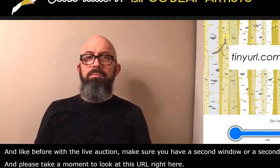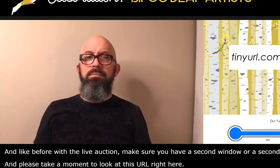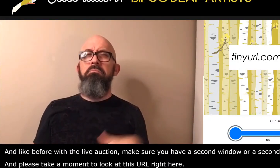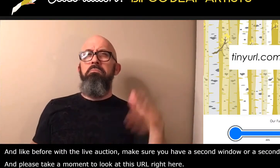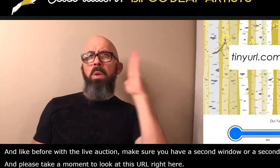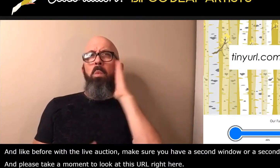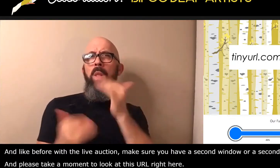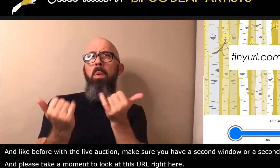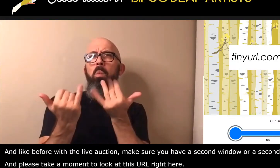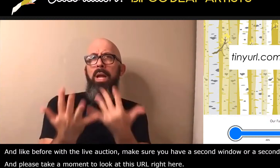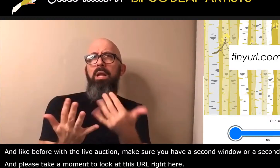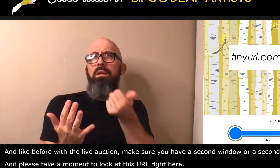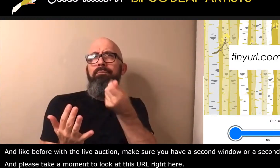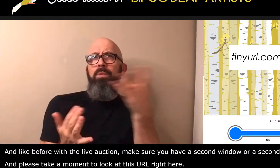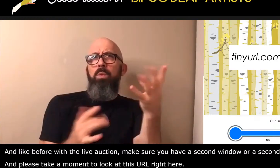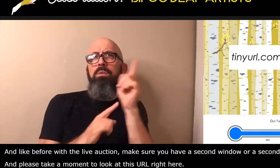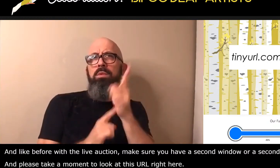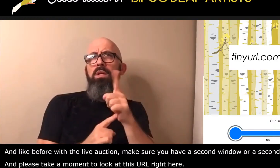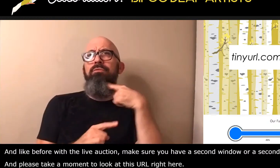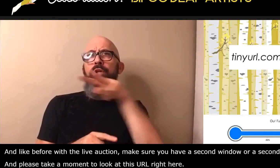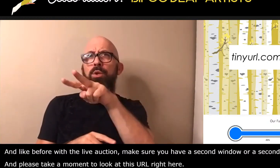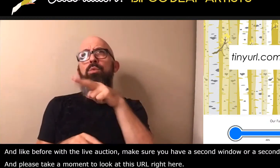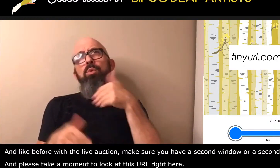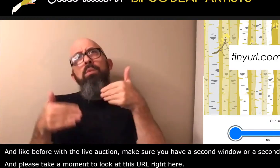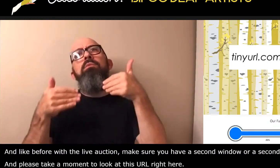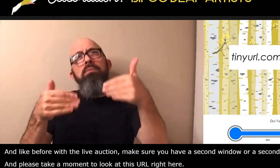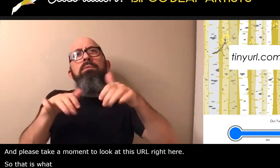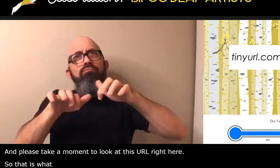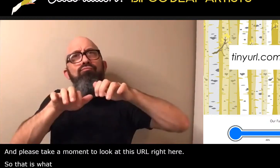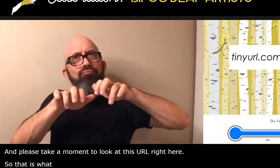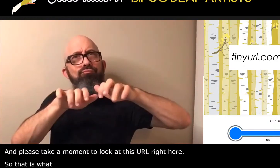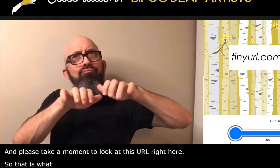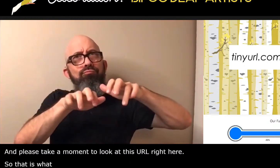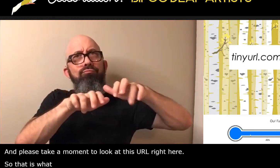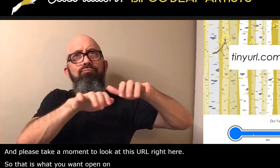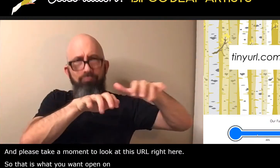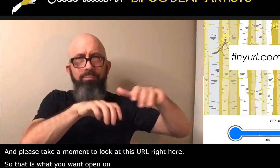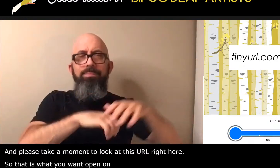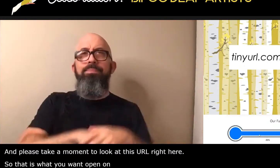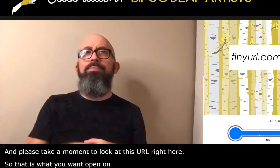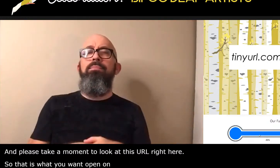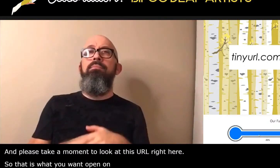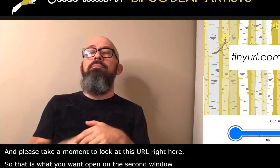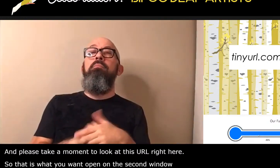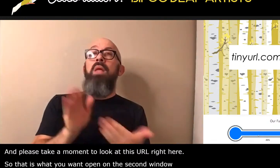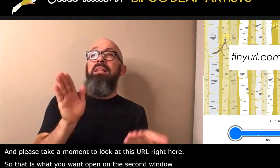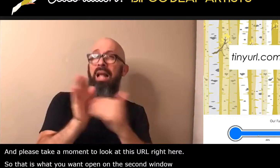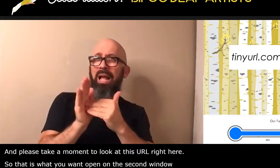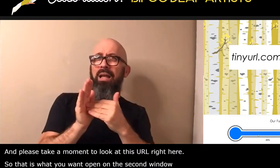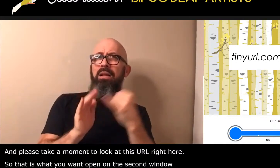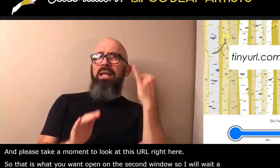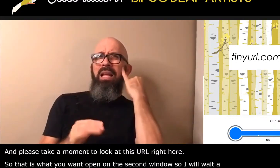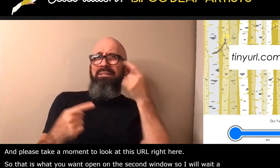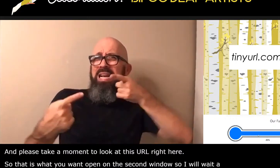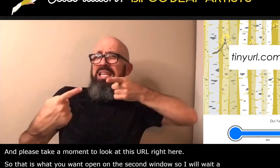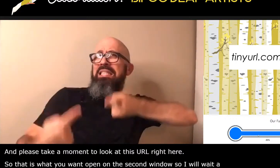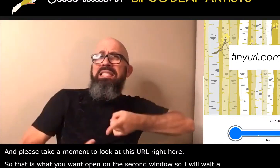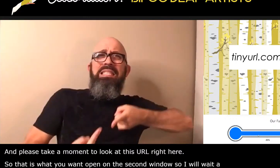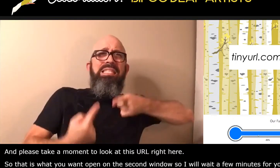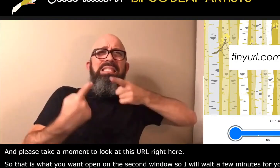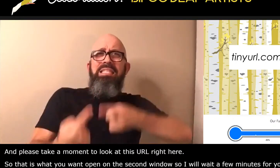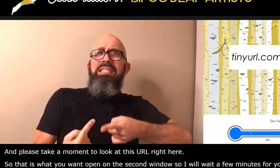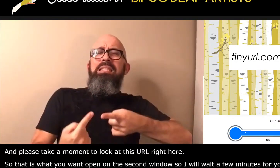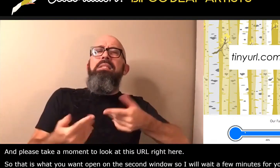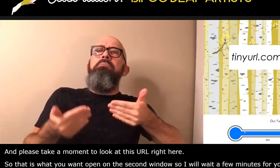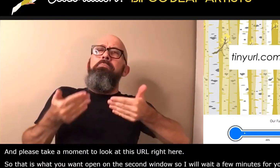So that's what you want open on the second window. So I'll wait a few minutes for you to type in that URL and get to